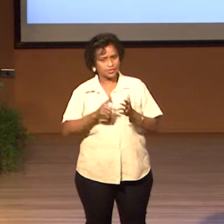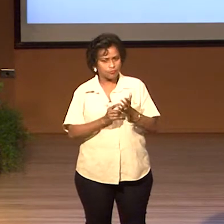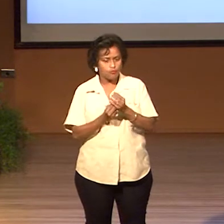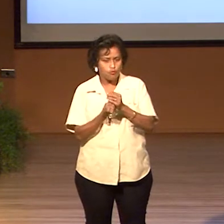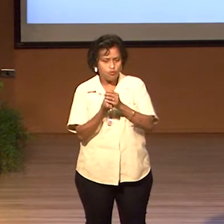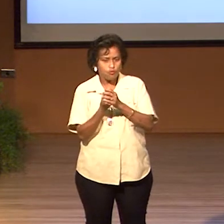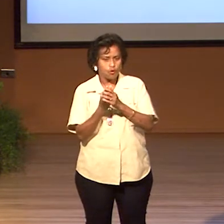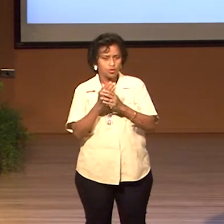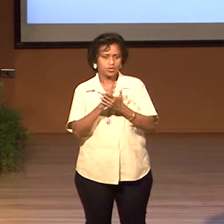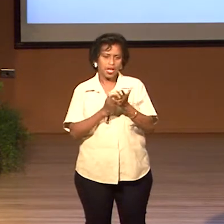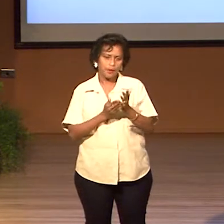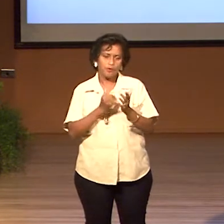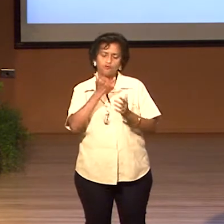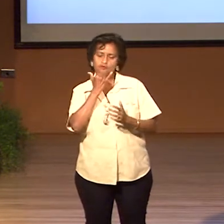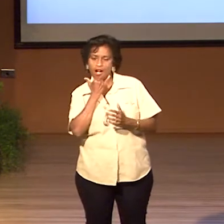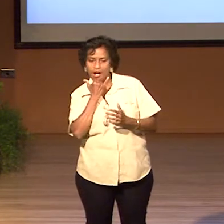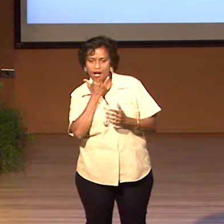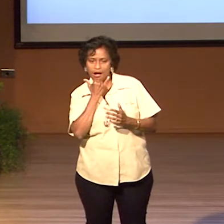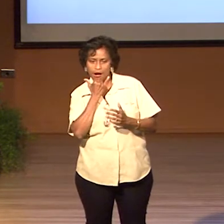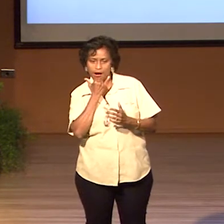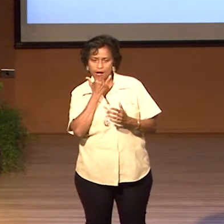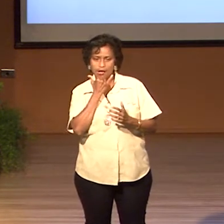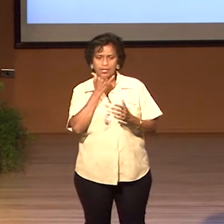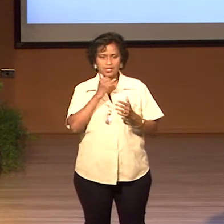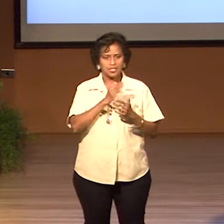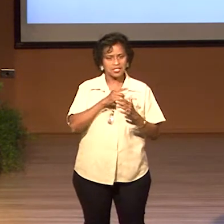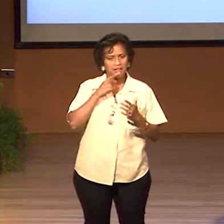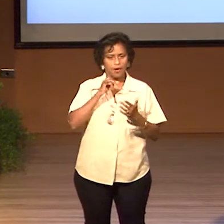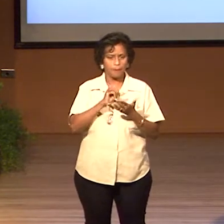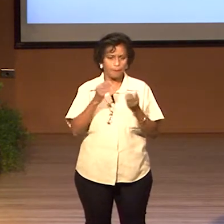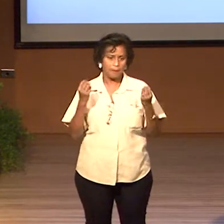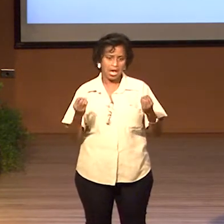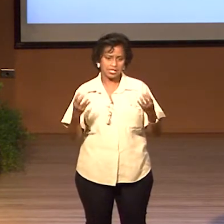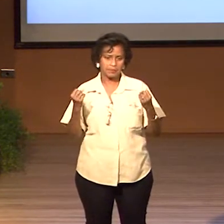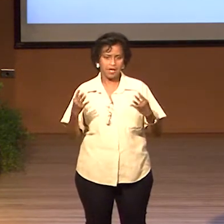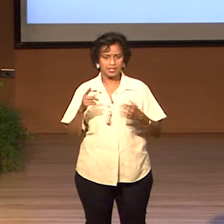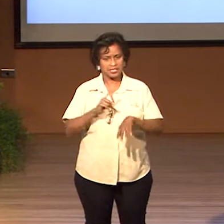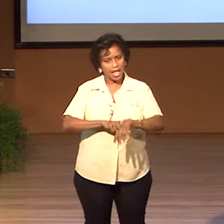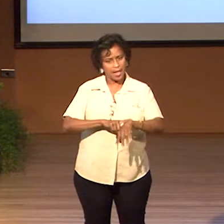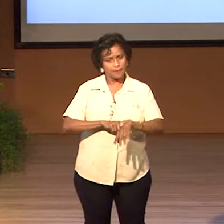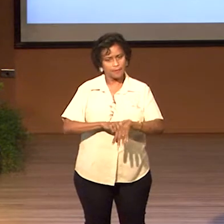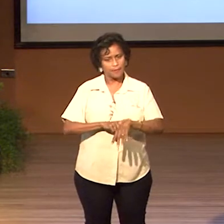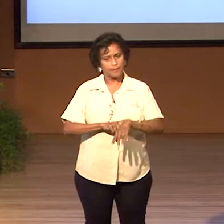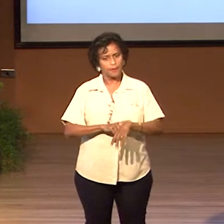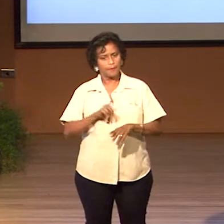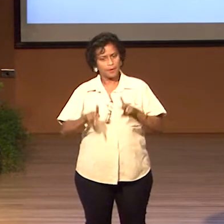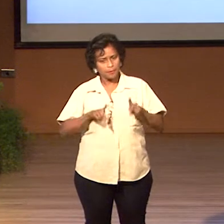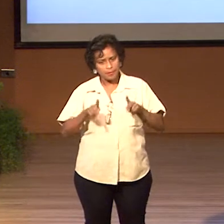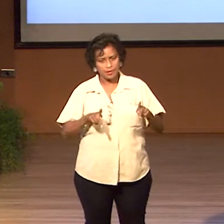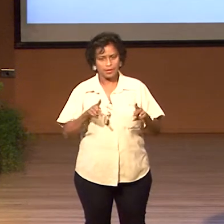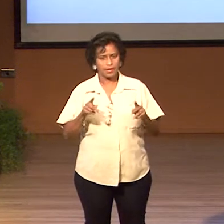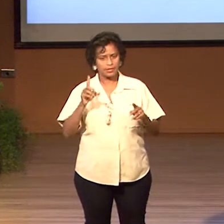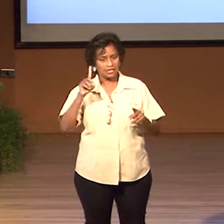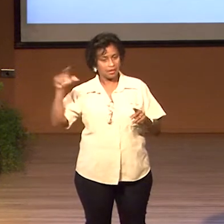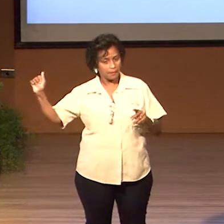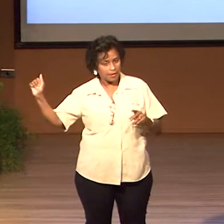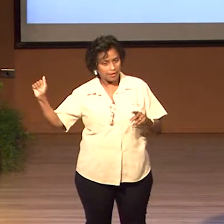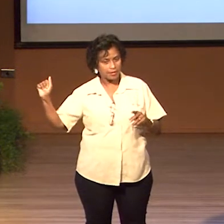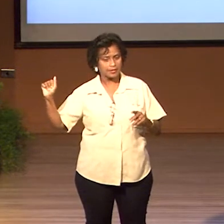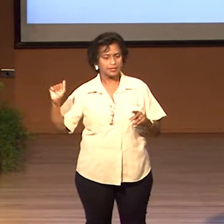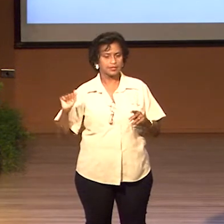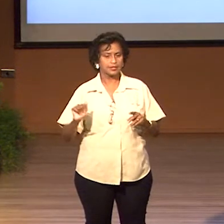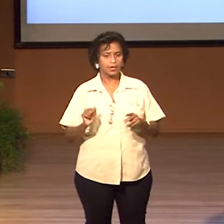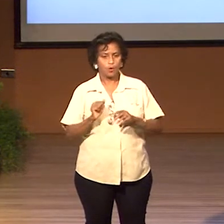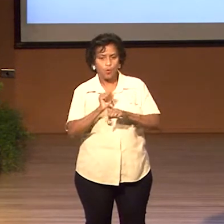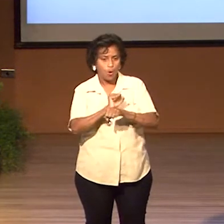And he went on to point out there are lots of people with disability who do well or who are able to function. And he ends by saying, although we will never know